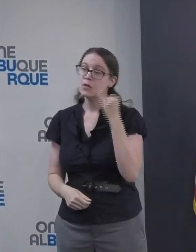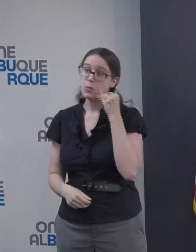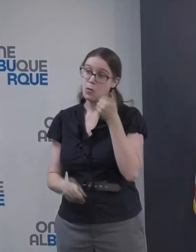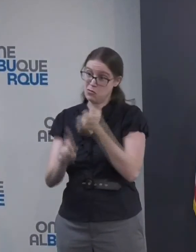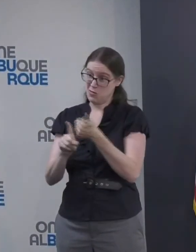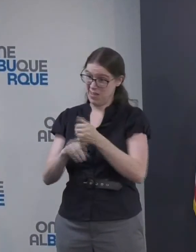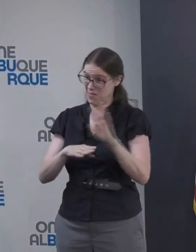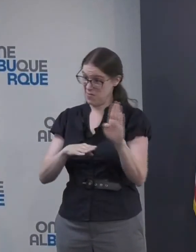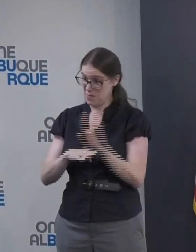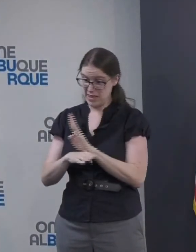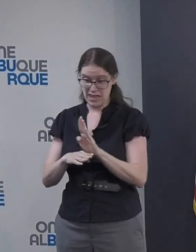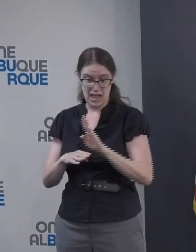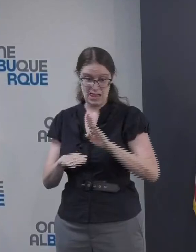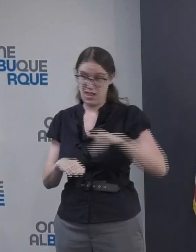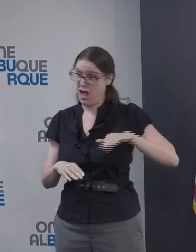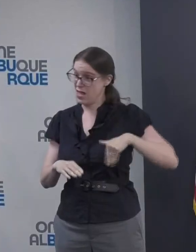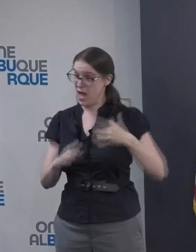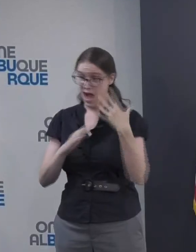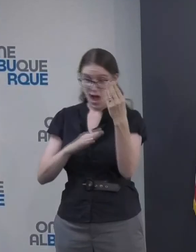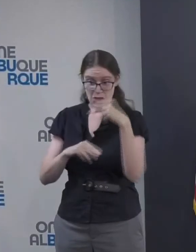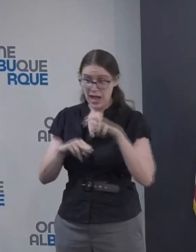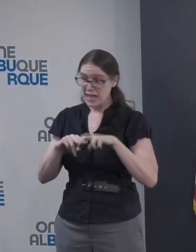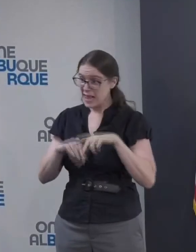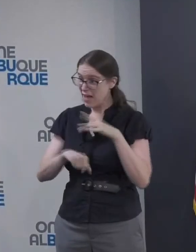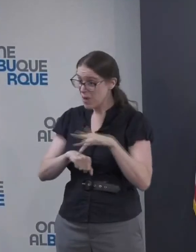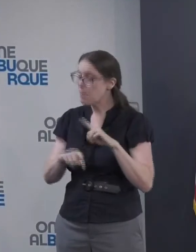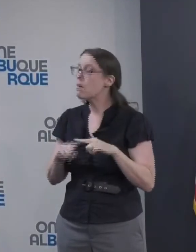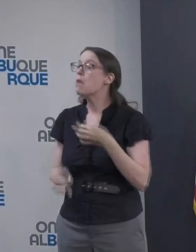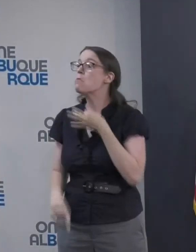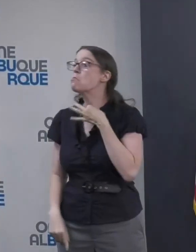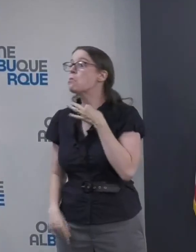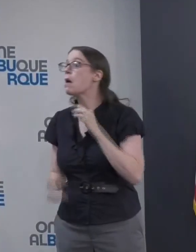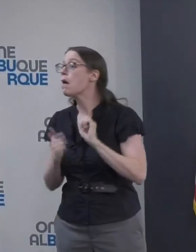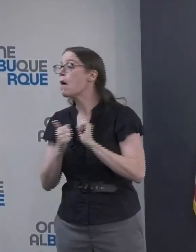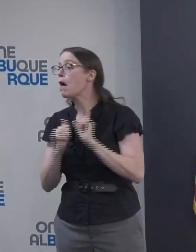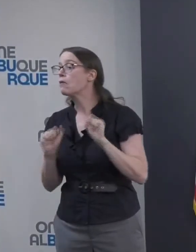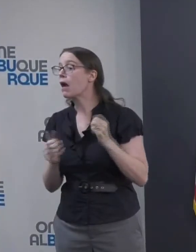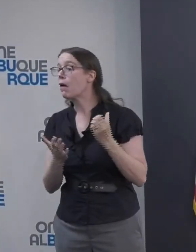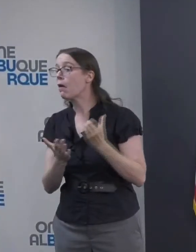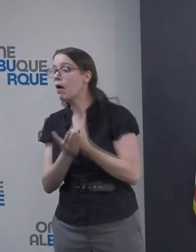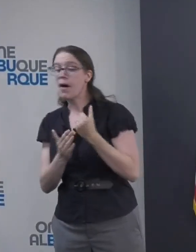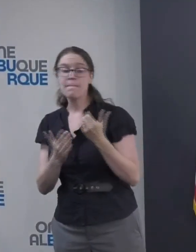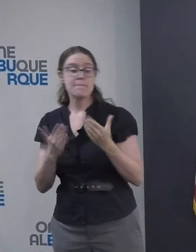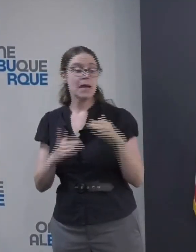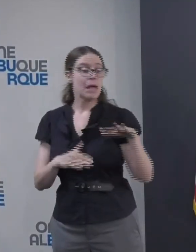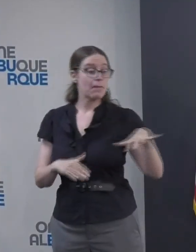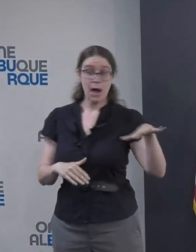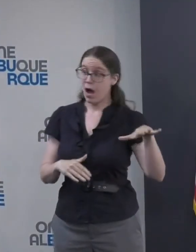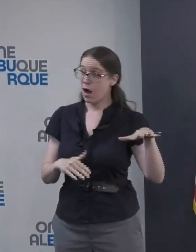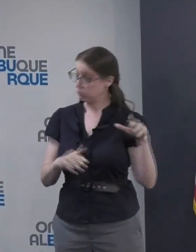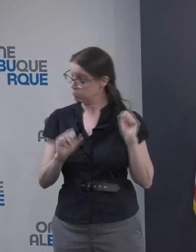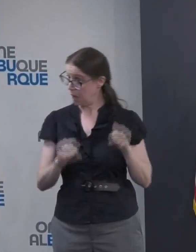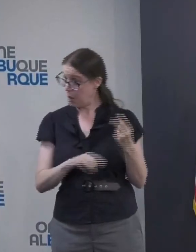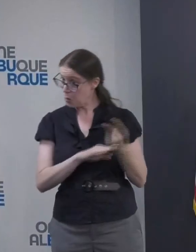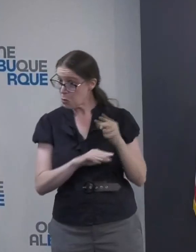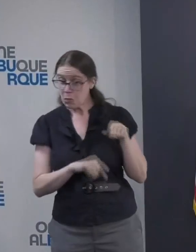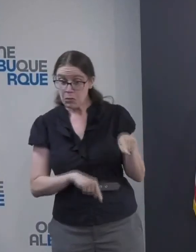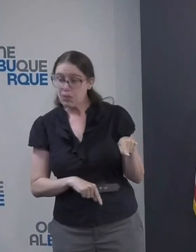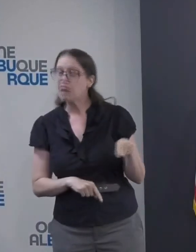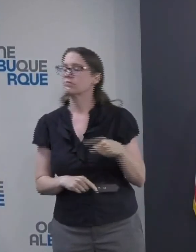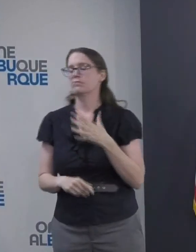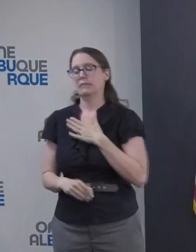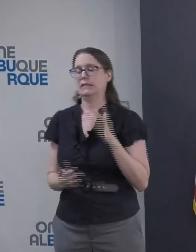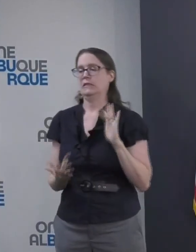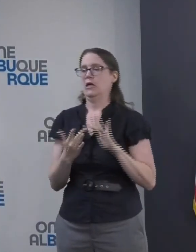business that does not have patio seating, but you would like to explore that option, or you've got space in order to do that, the planning department is